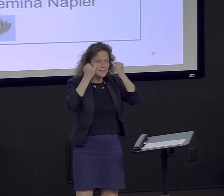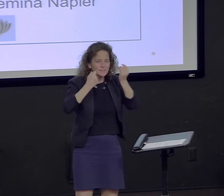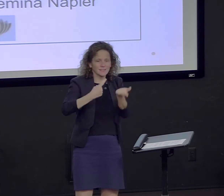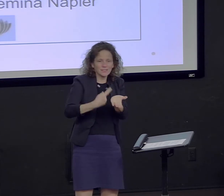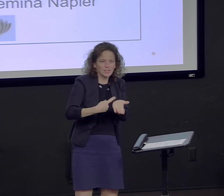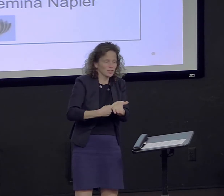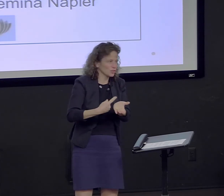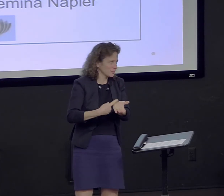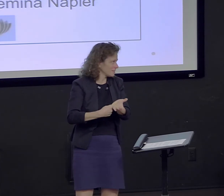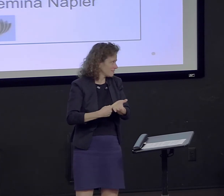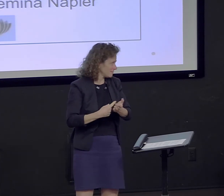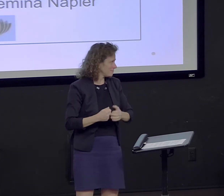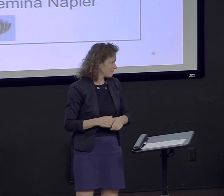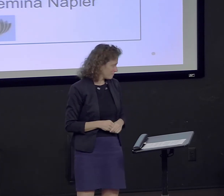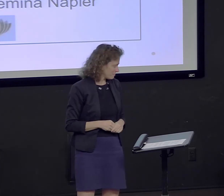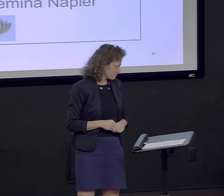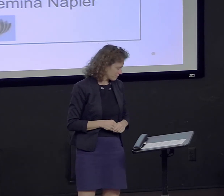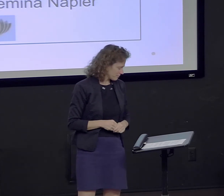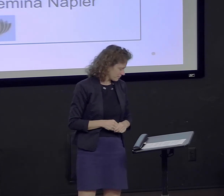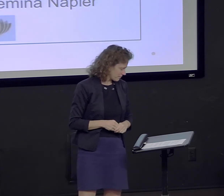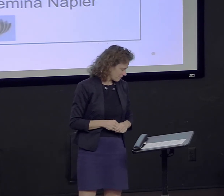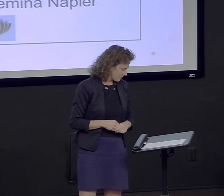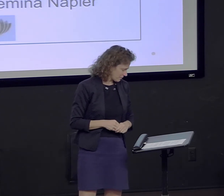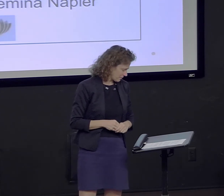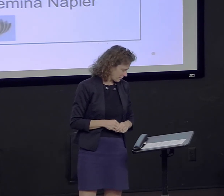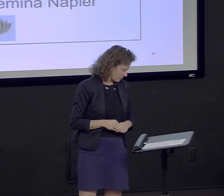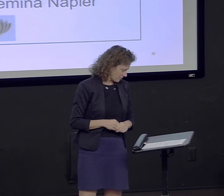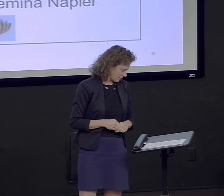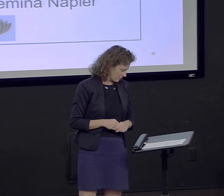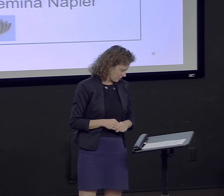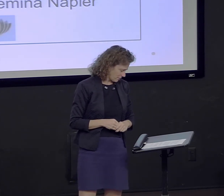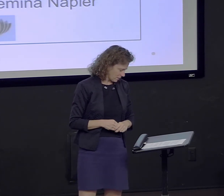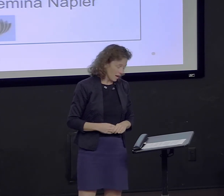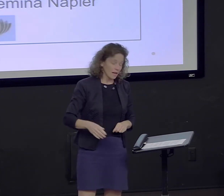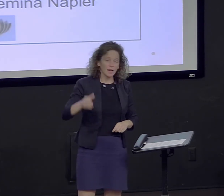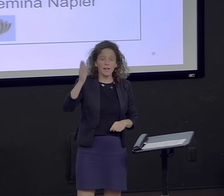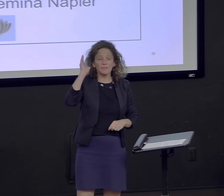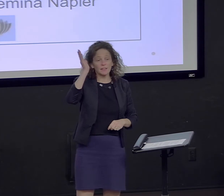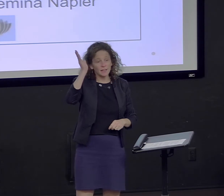provide some thought-provoking ideas and further discussions.